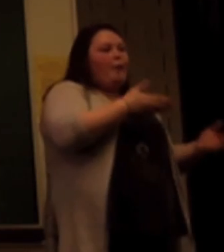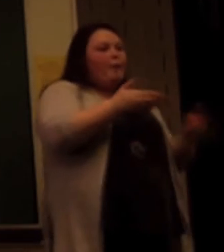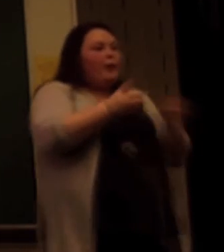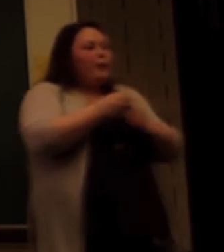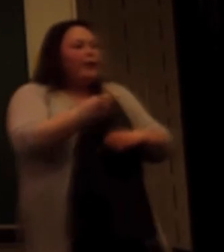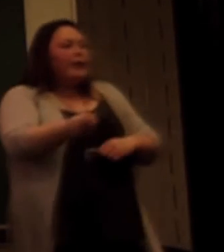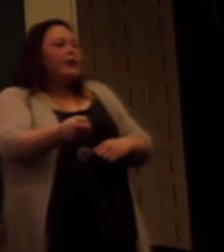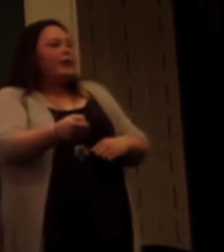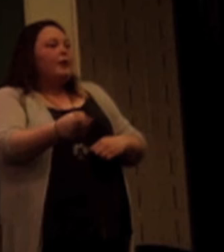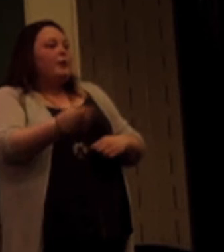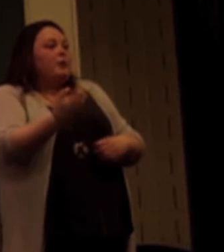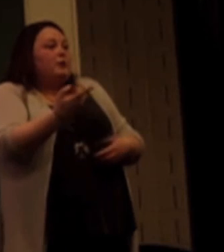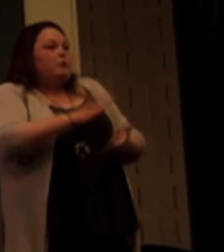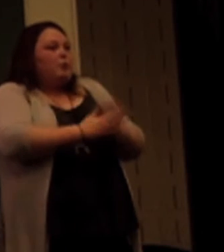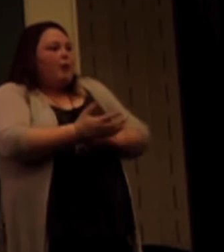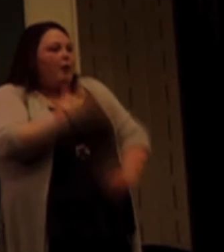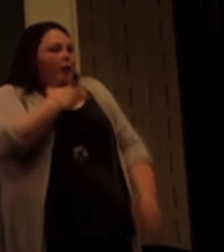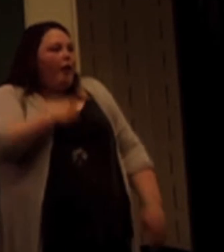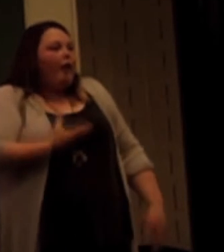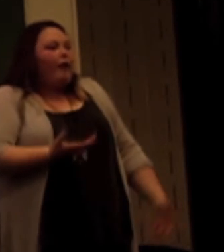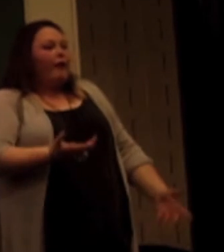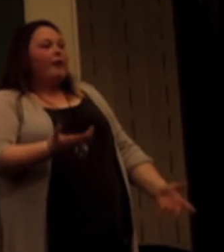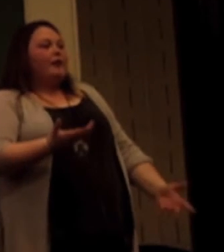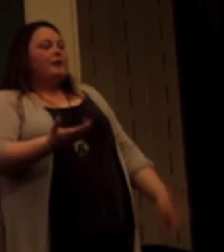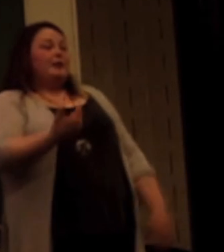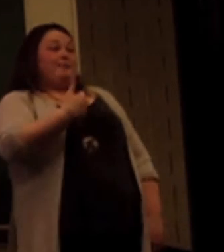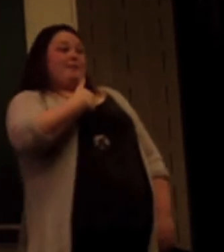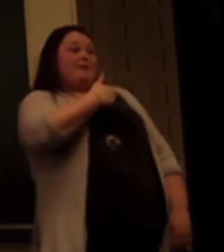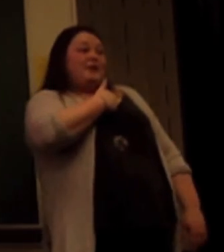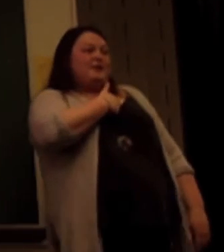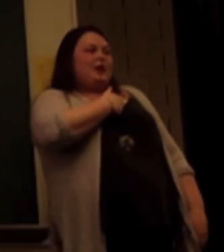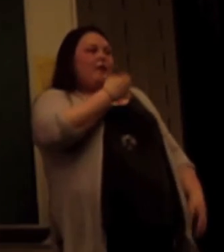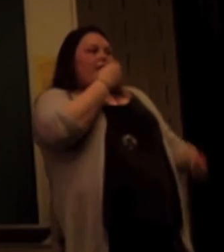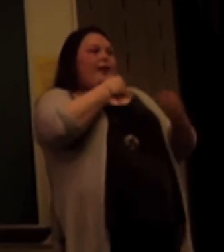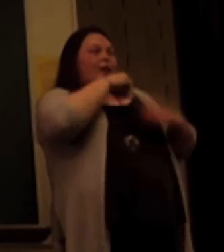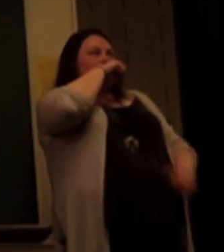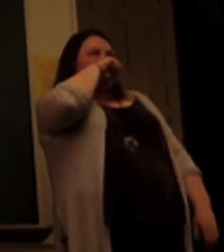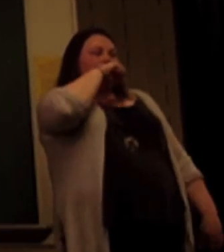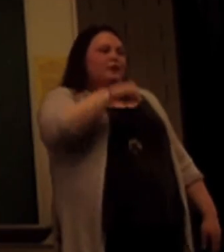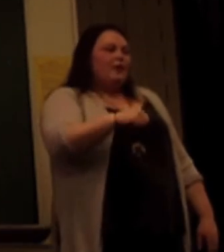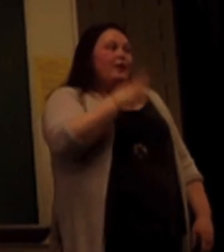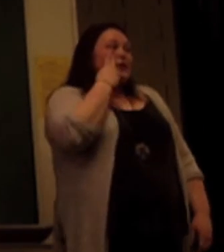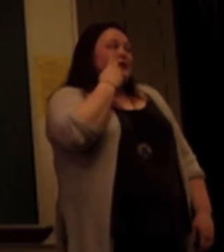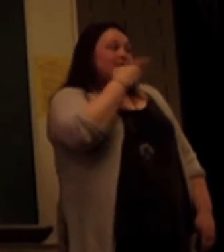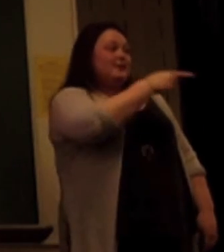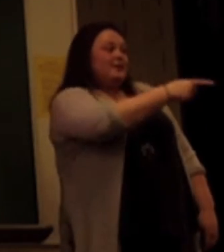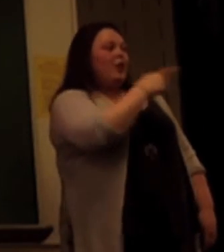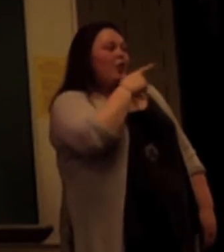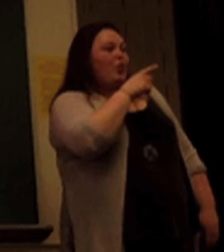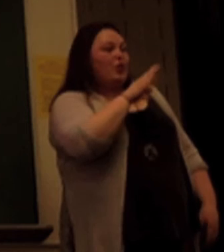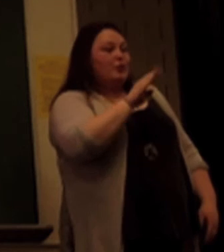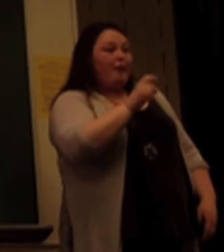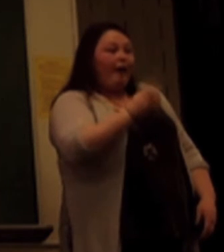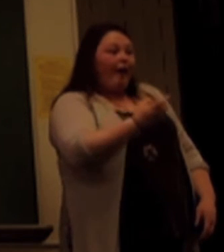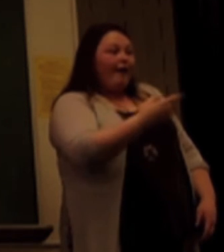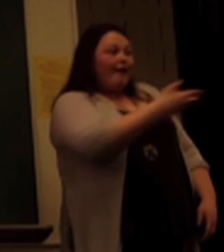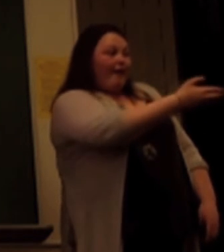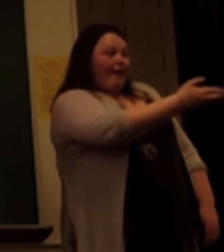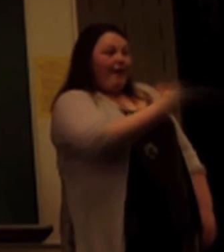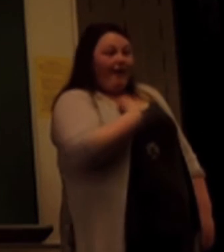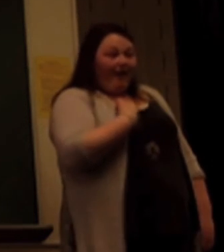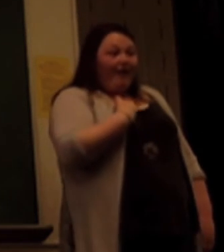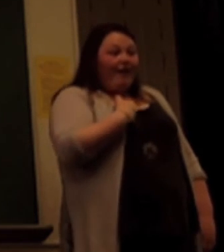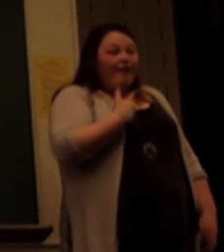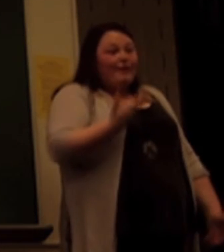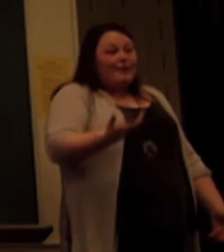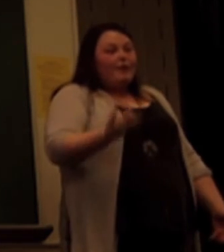like nobody said that, and I love to eat. If you saw I brought my lunchbox here, I have like so much fruit in there and snacks and stuff, but